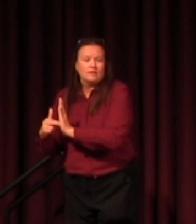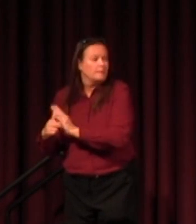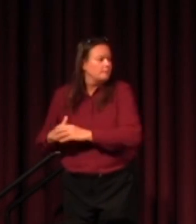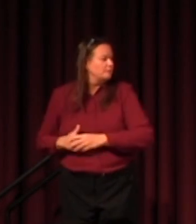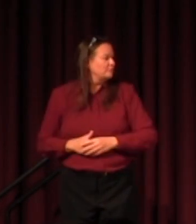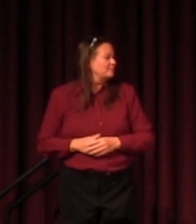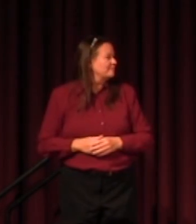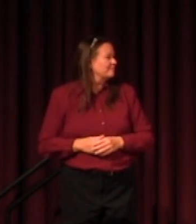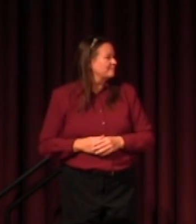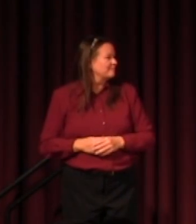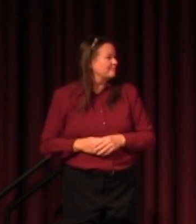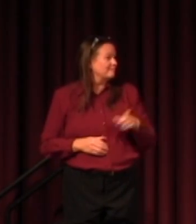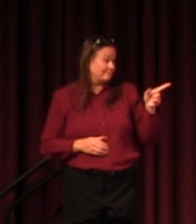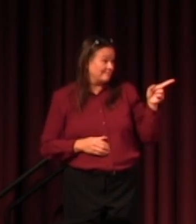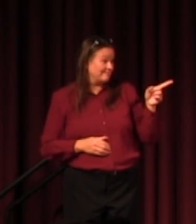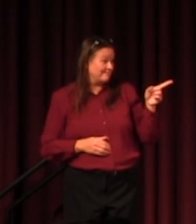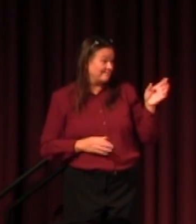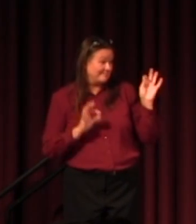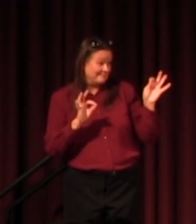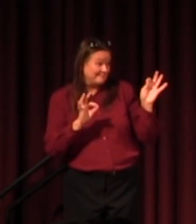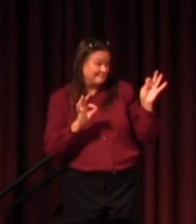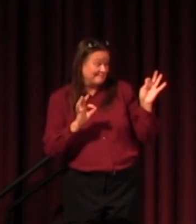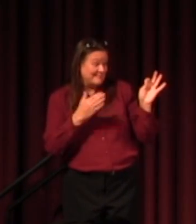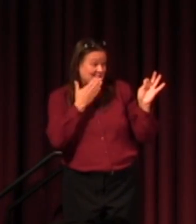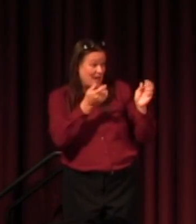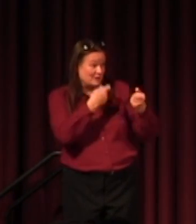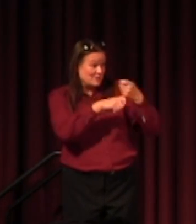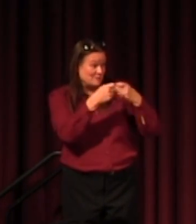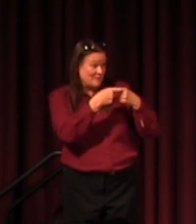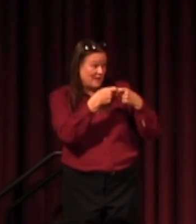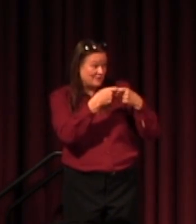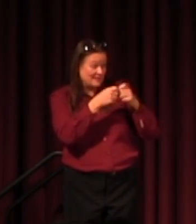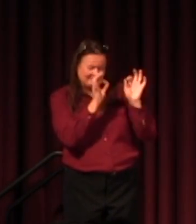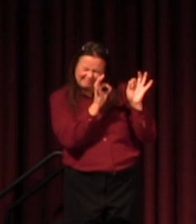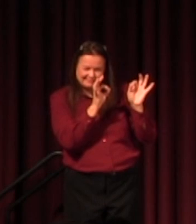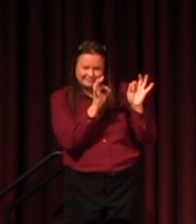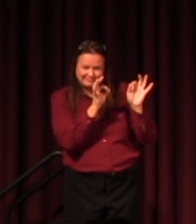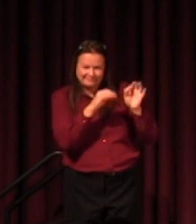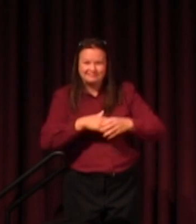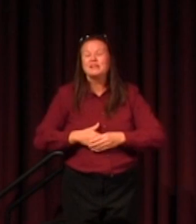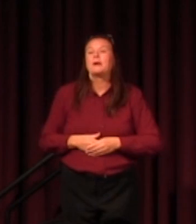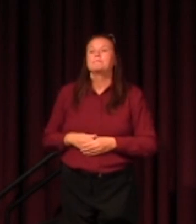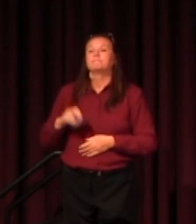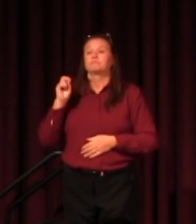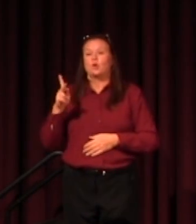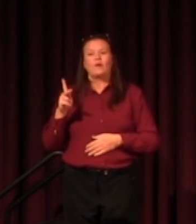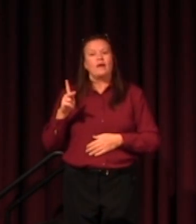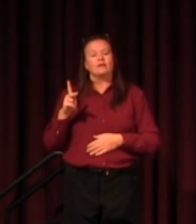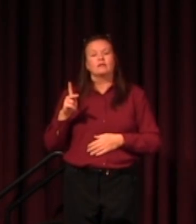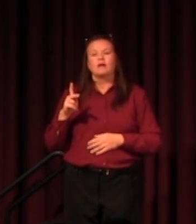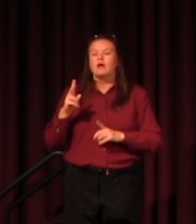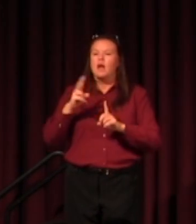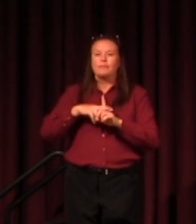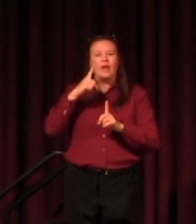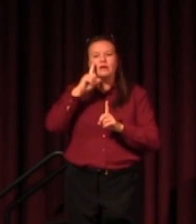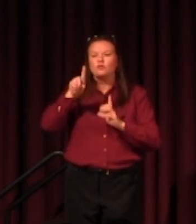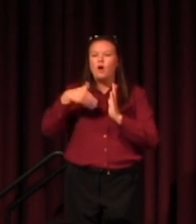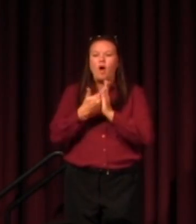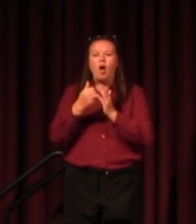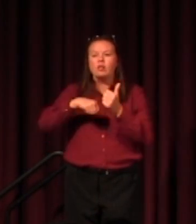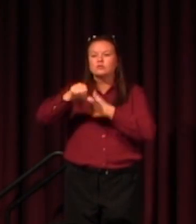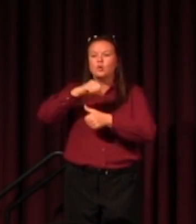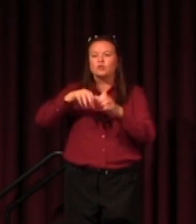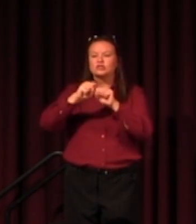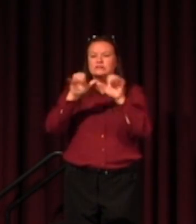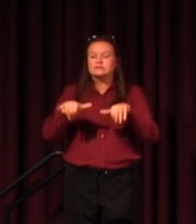John, you did a good thing. Thank you. So this applies to all social systems. It applies to families, it applies to teams, it